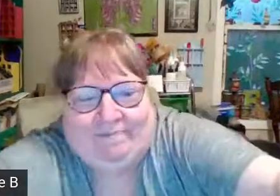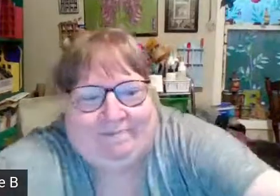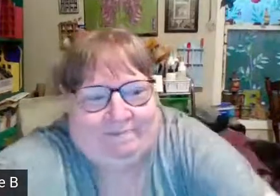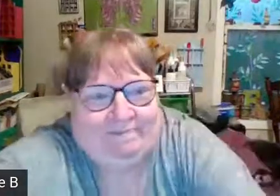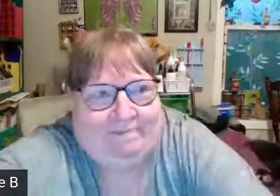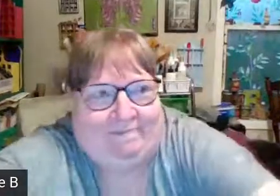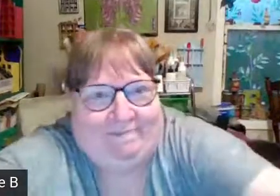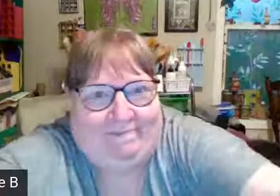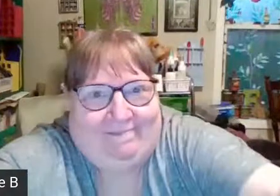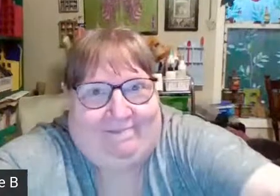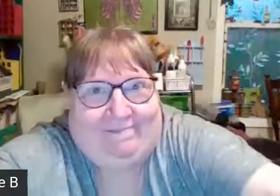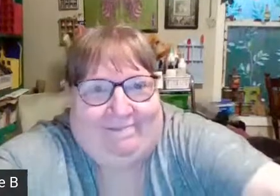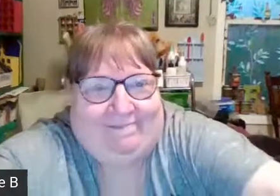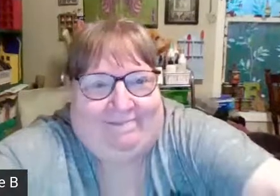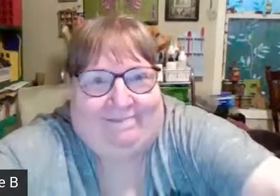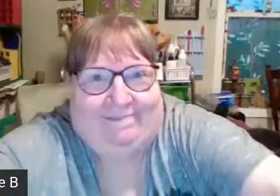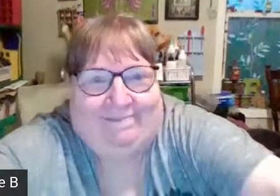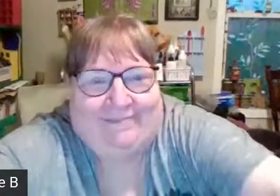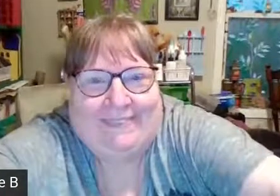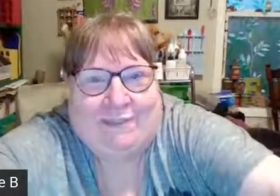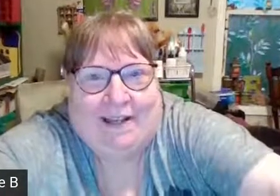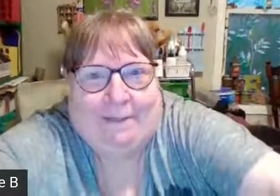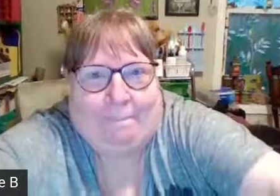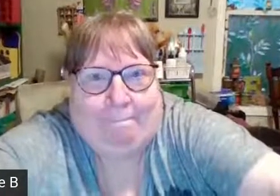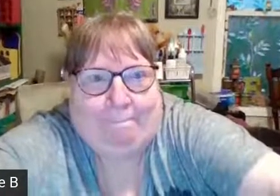Oops, I have her on mute. I'm sorry, Susie.